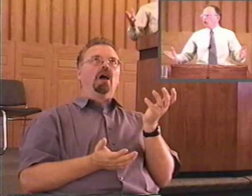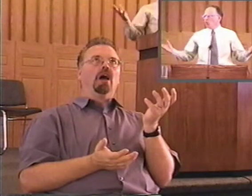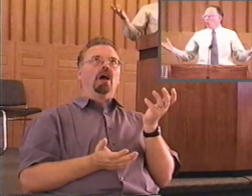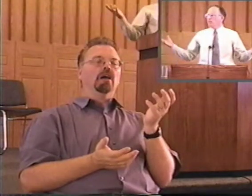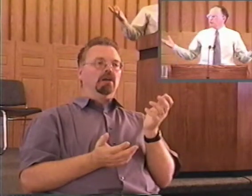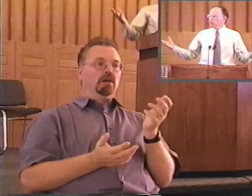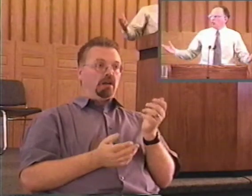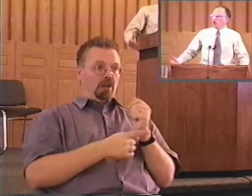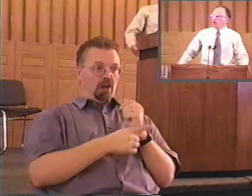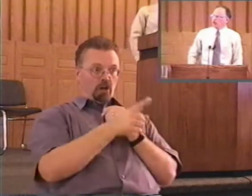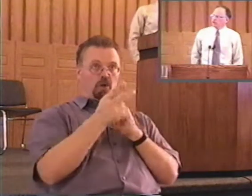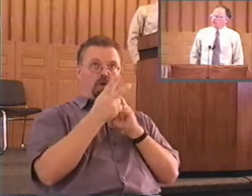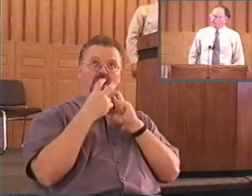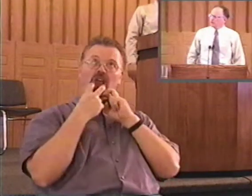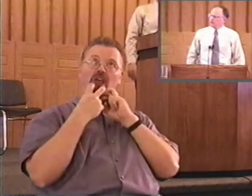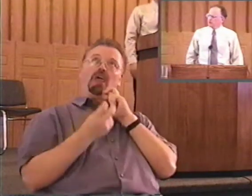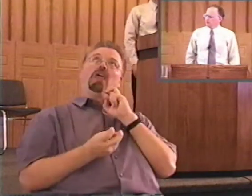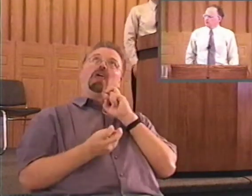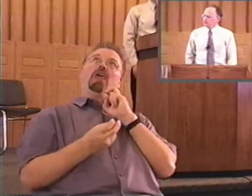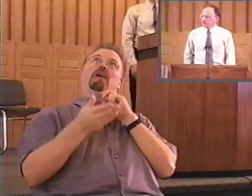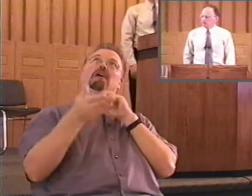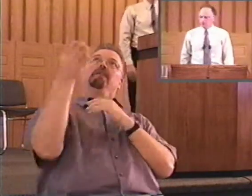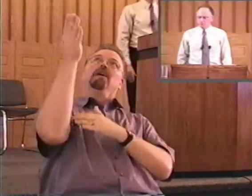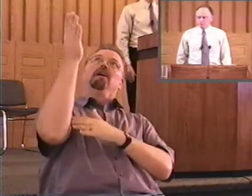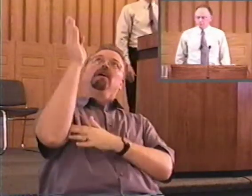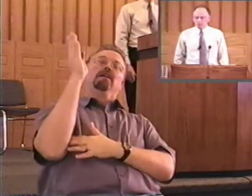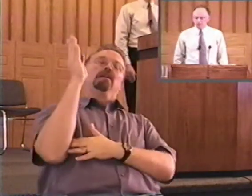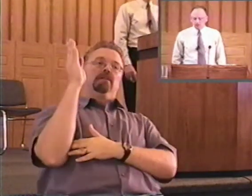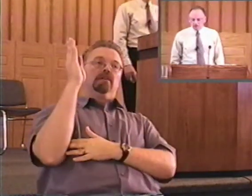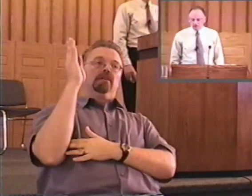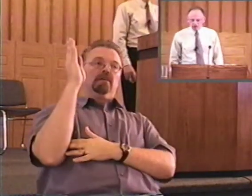Are you in awe of God?